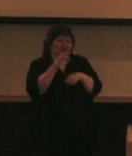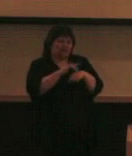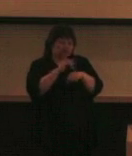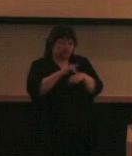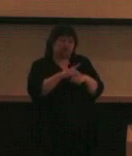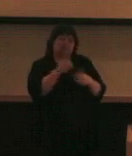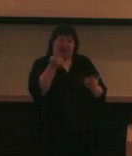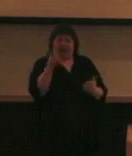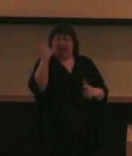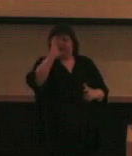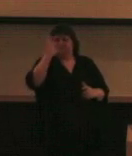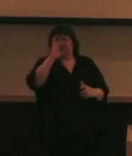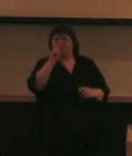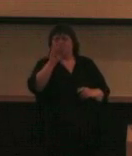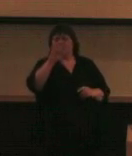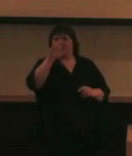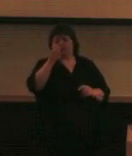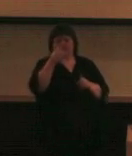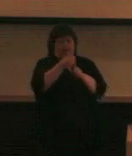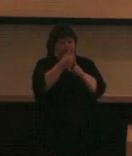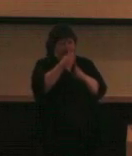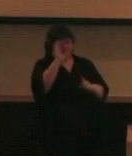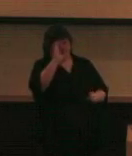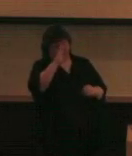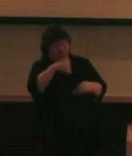do a Google search on that to get the website.